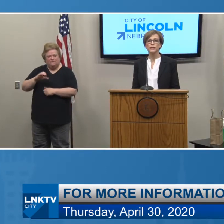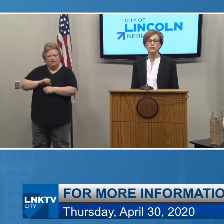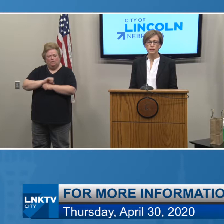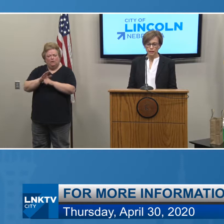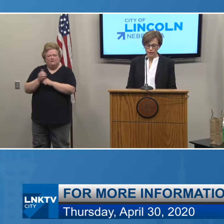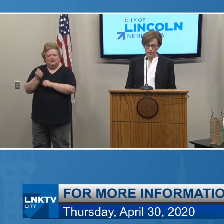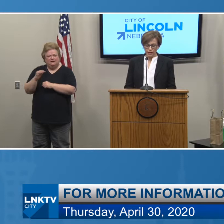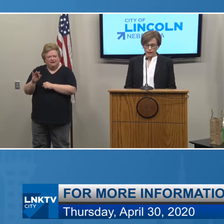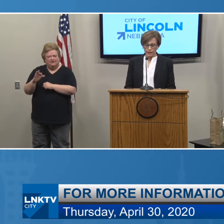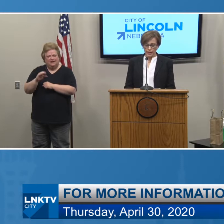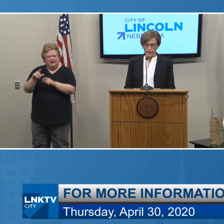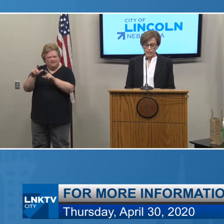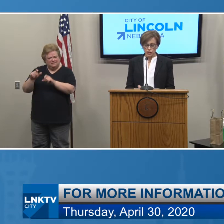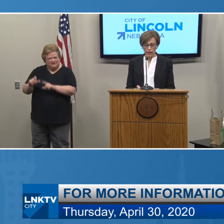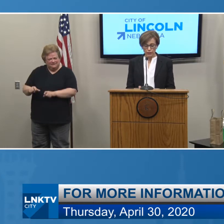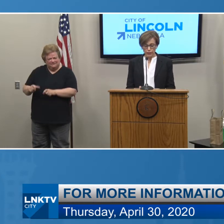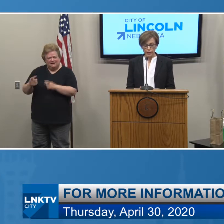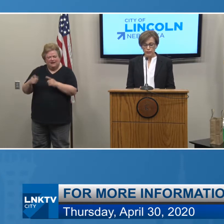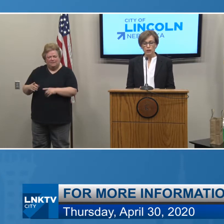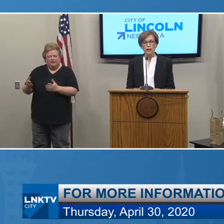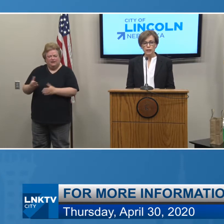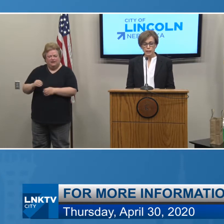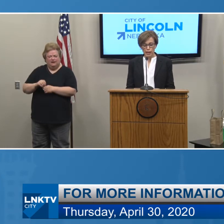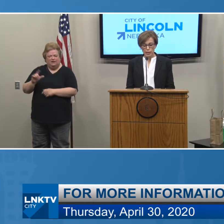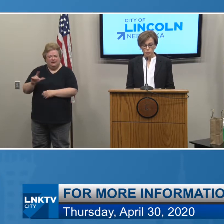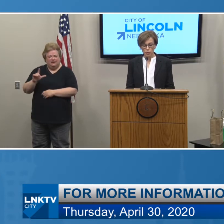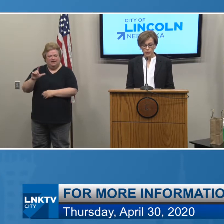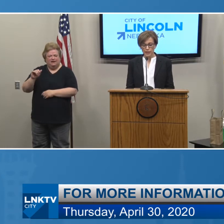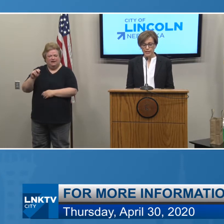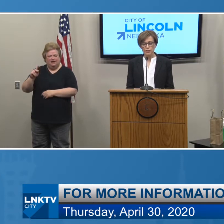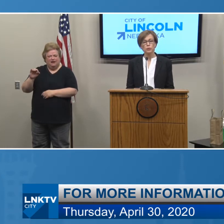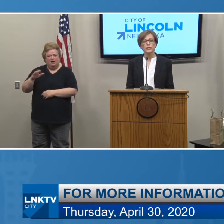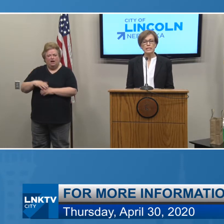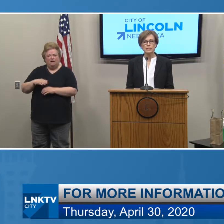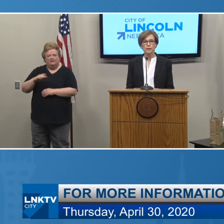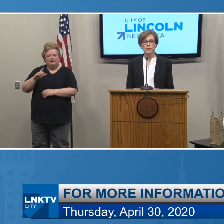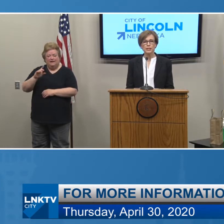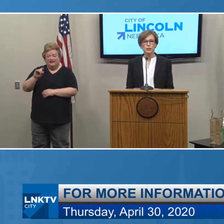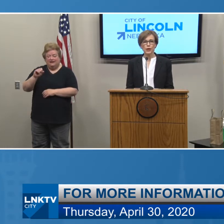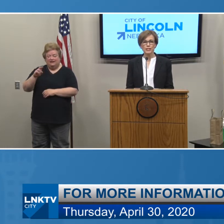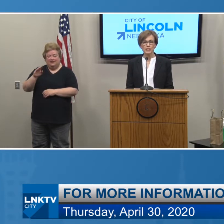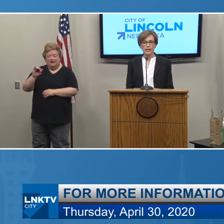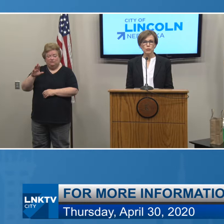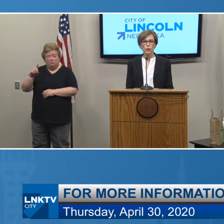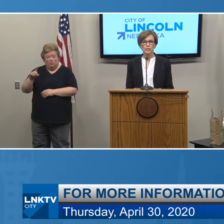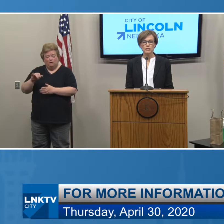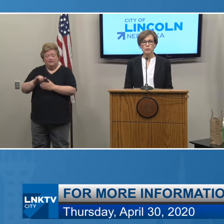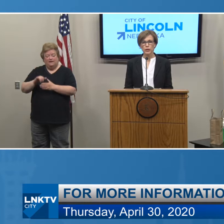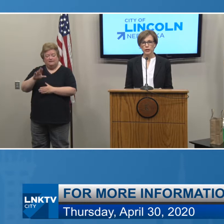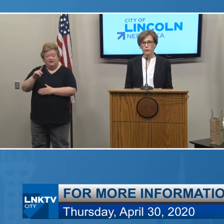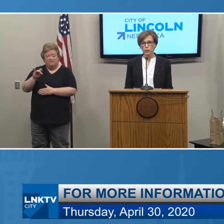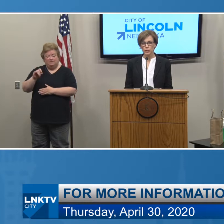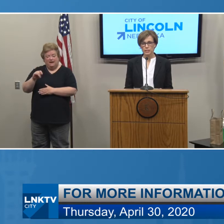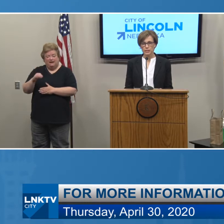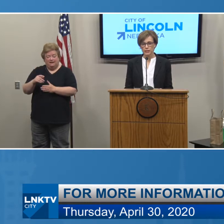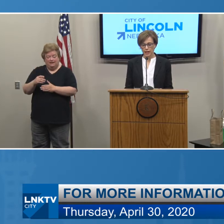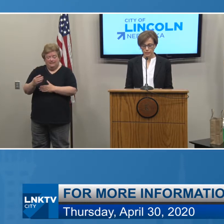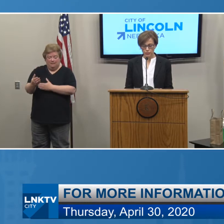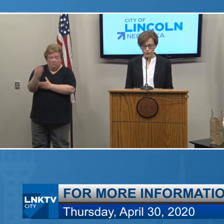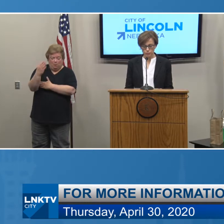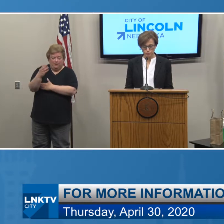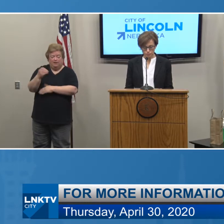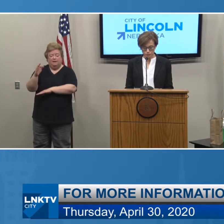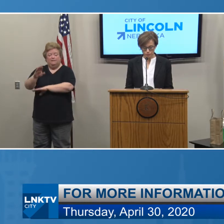in Lincoln and Lancaster County at our online dashboard. That dashboard is updated twice a day, once in the morning and once in